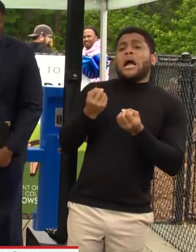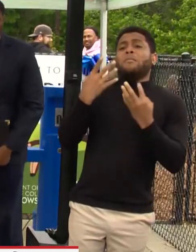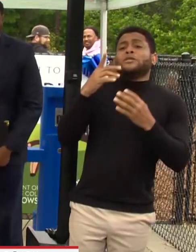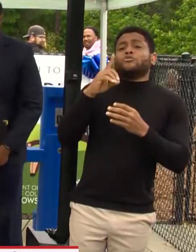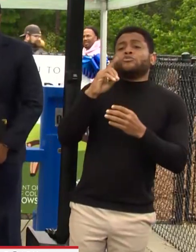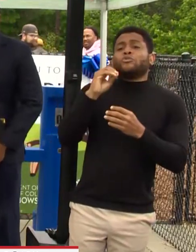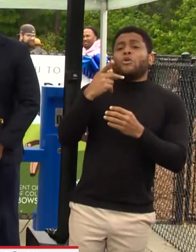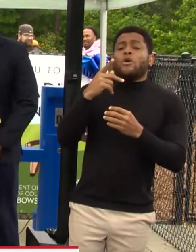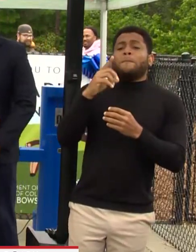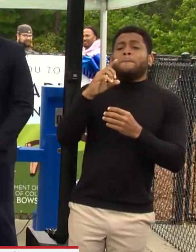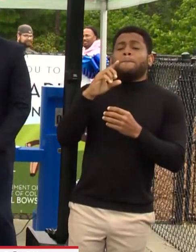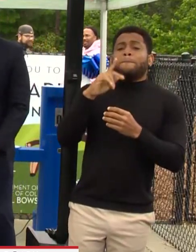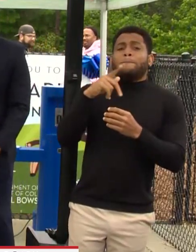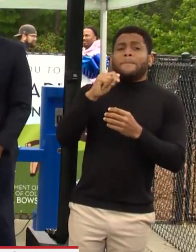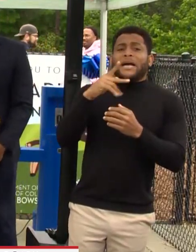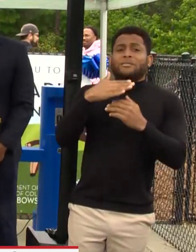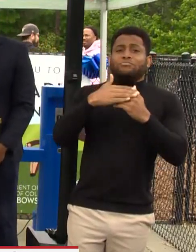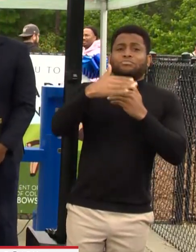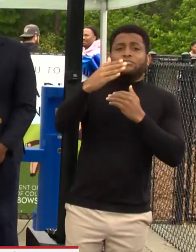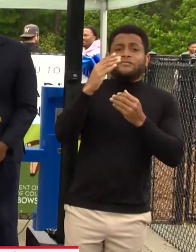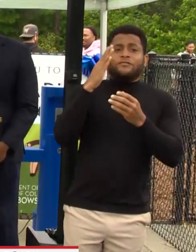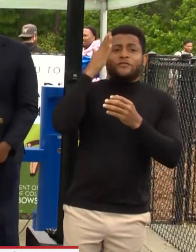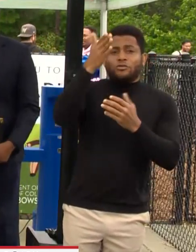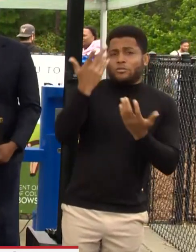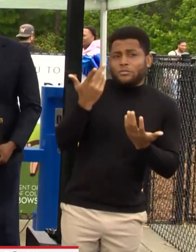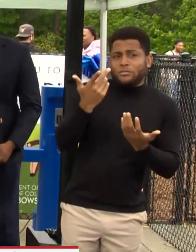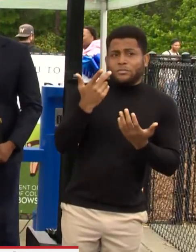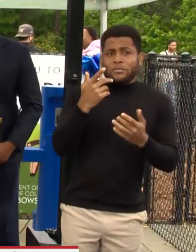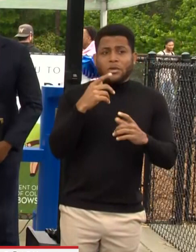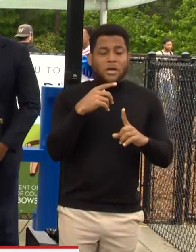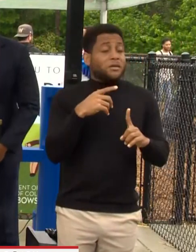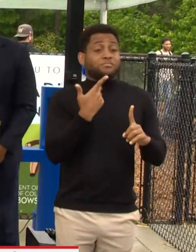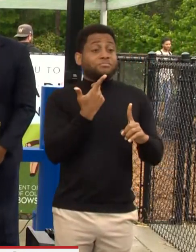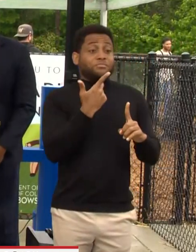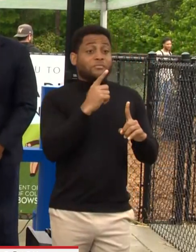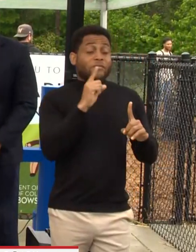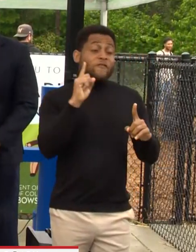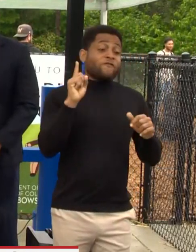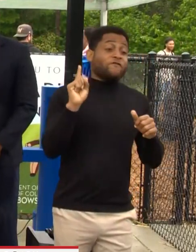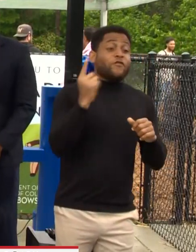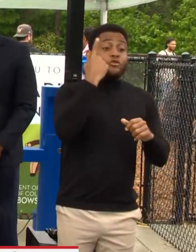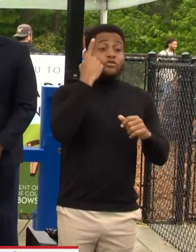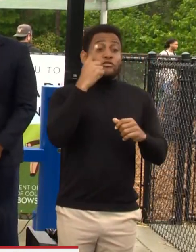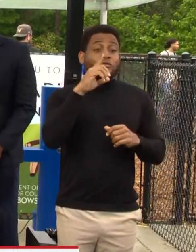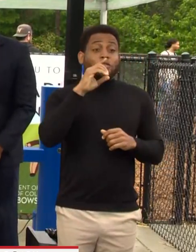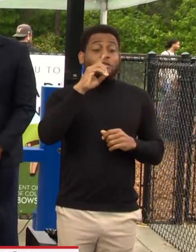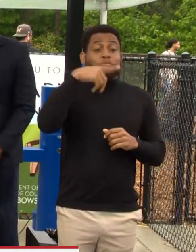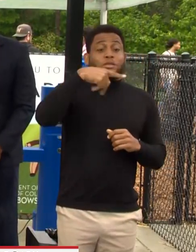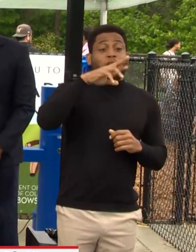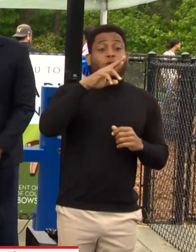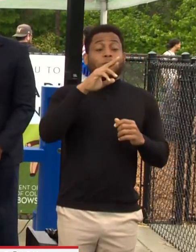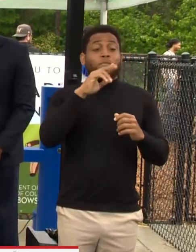it's official, that is DPR, that will be DPR run. And we know that there are dogs in Ward